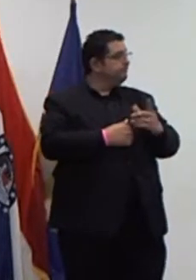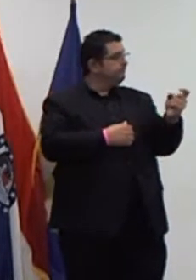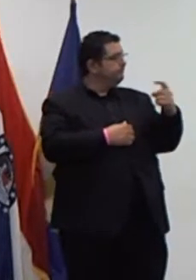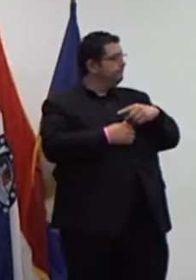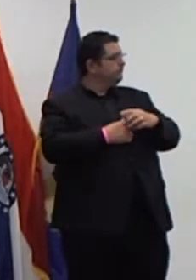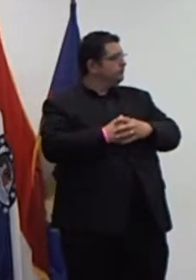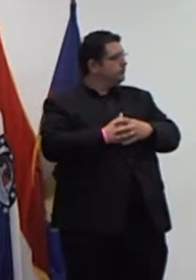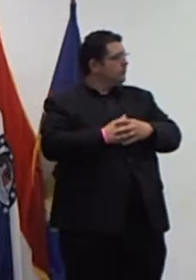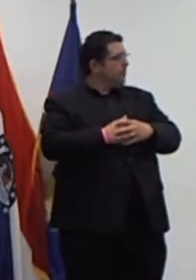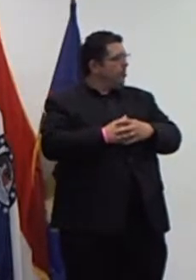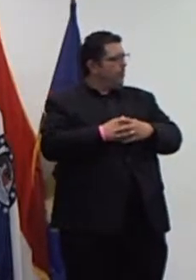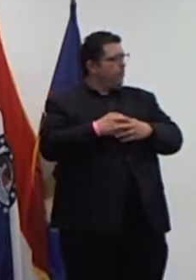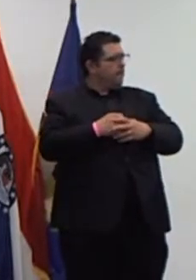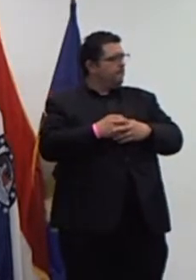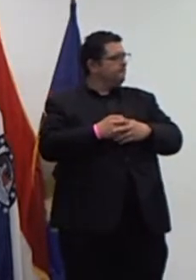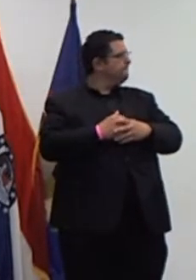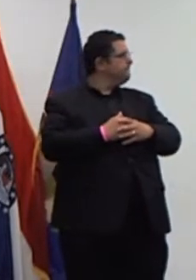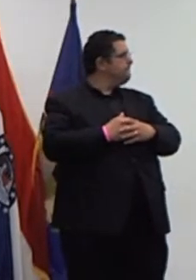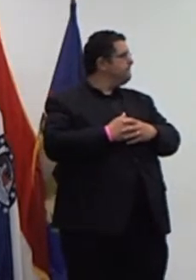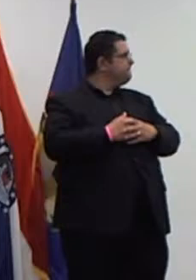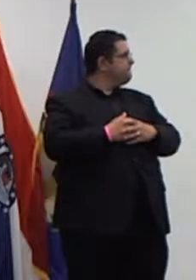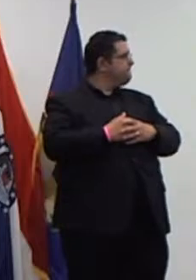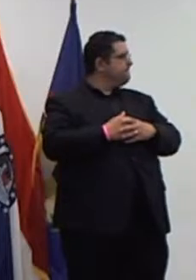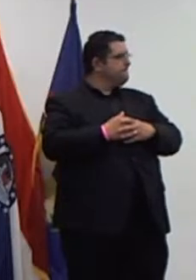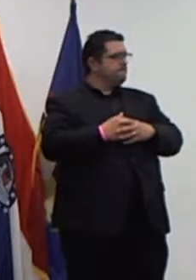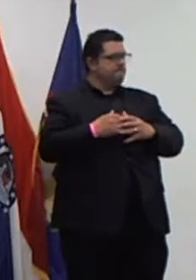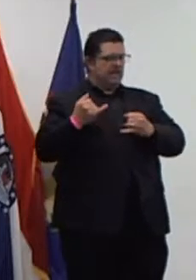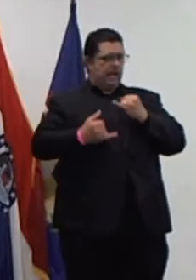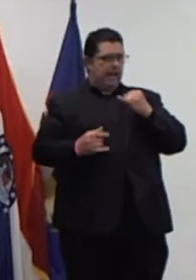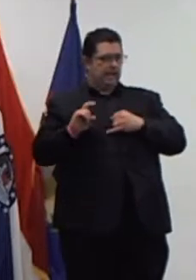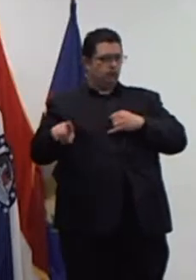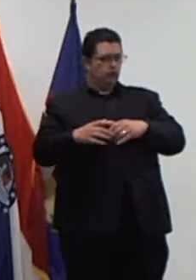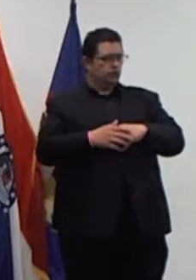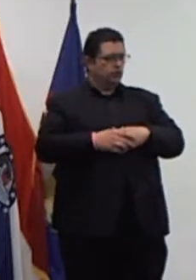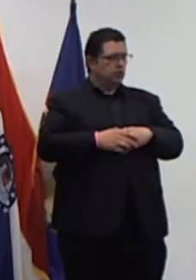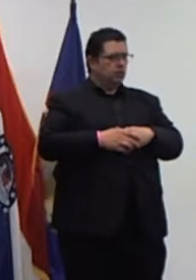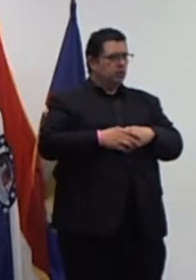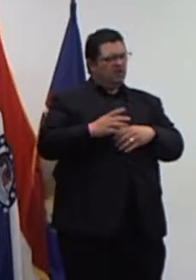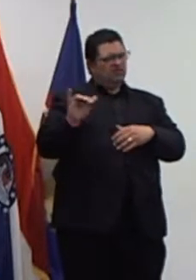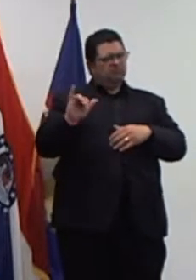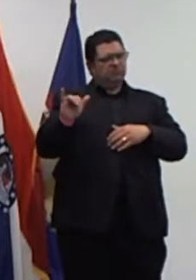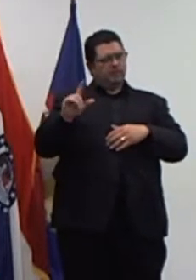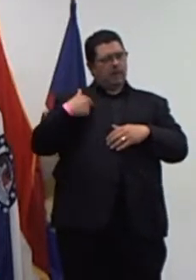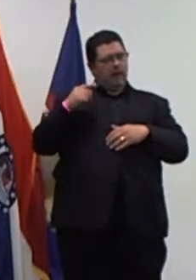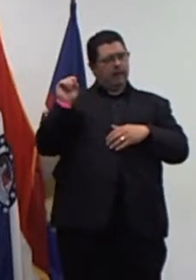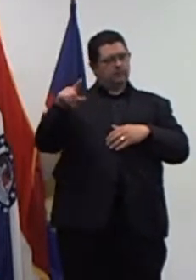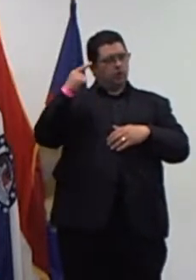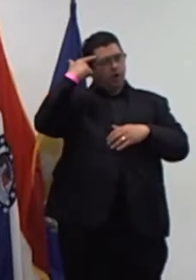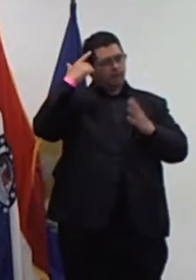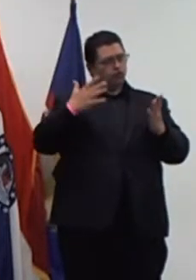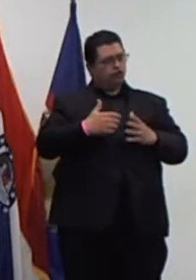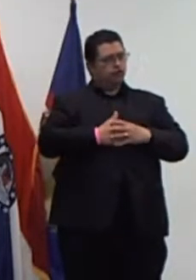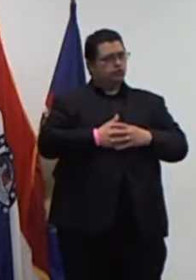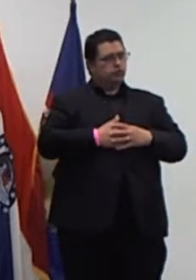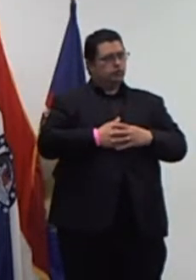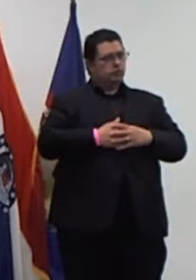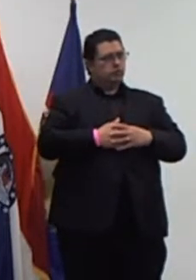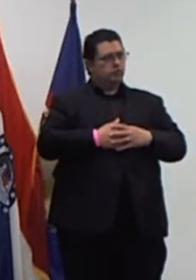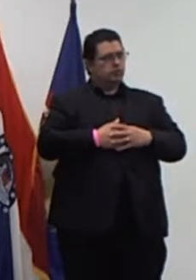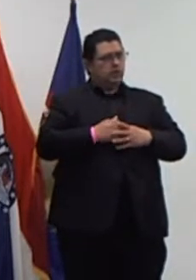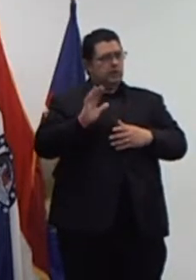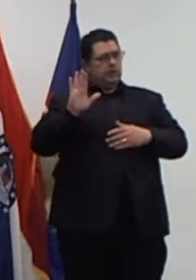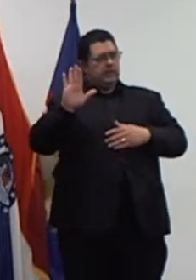it. Dr. Reed, I'll ask a similar question. This is going to be the last question, by the way. I'll ask a similar question to what I asked the governor. One of the hallmarks of this stay-at-home